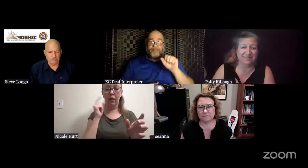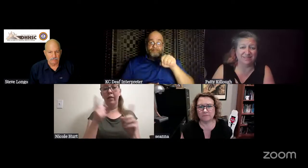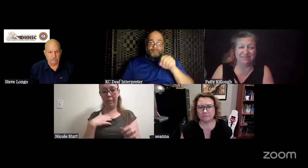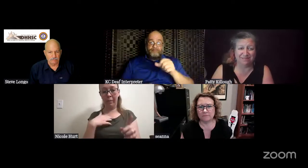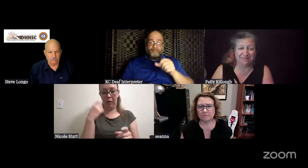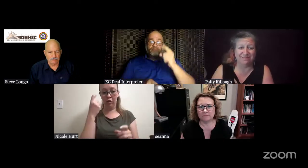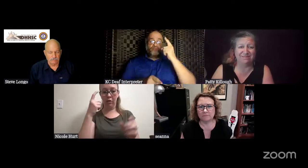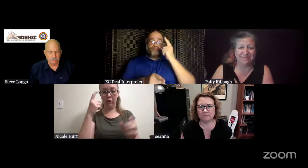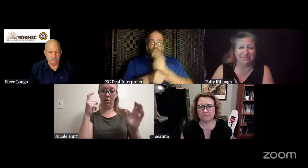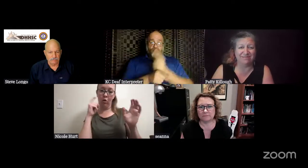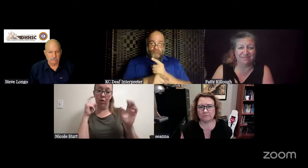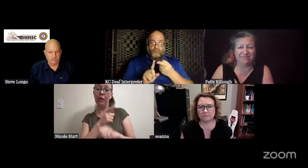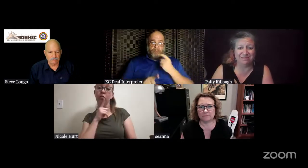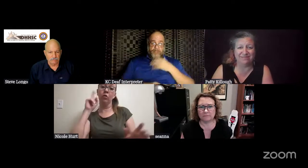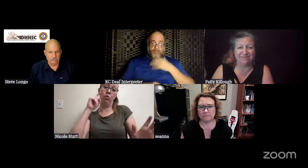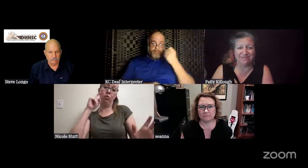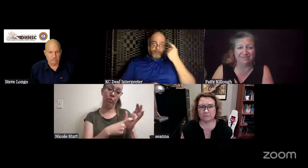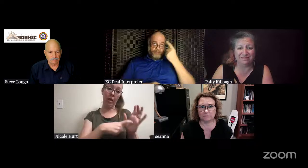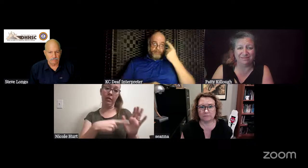chat. So